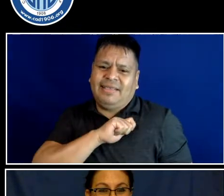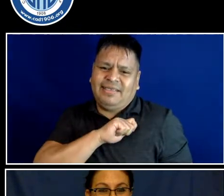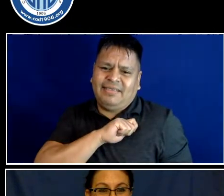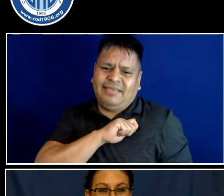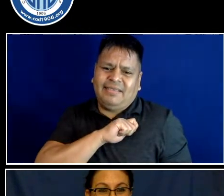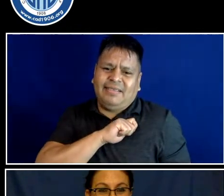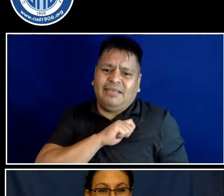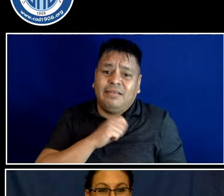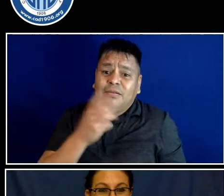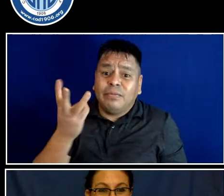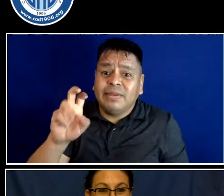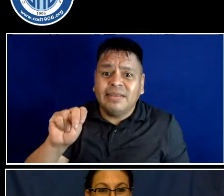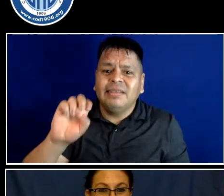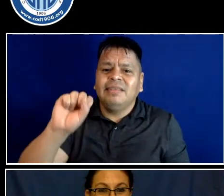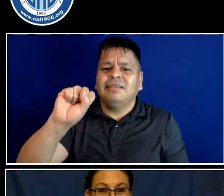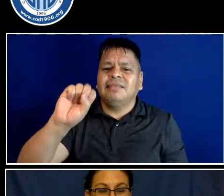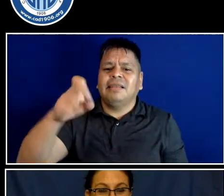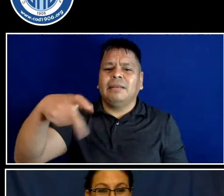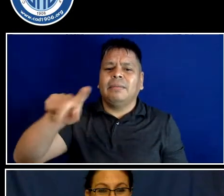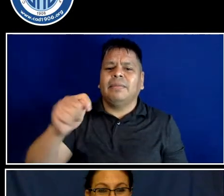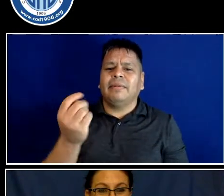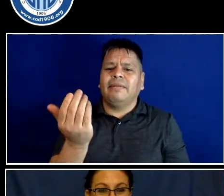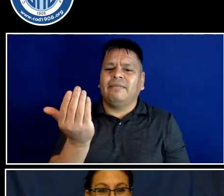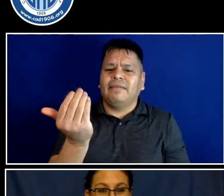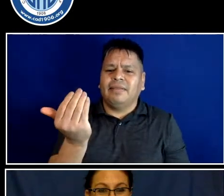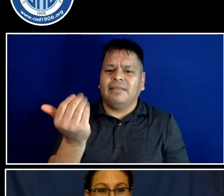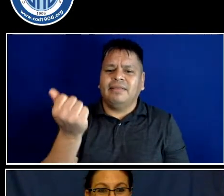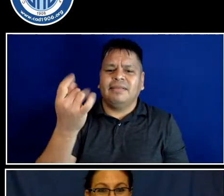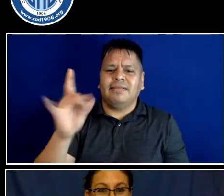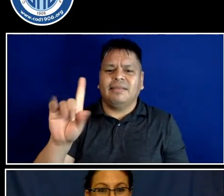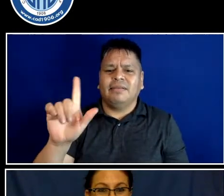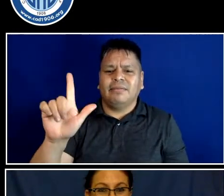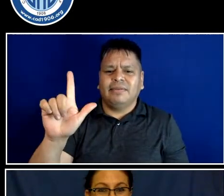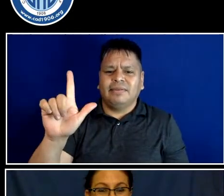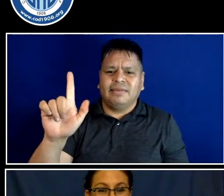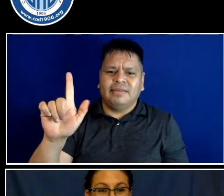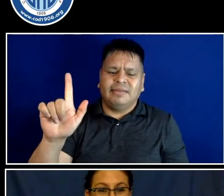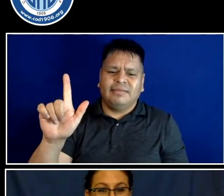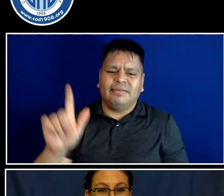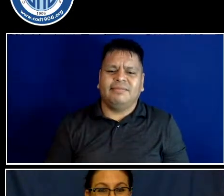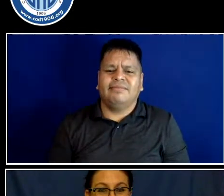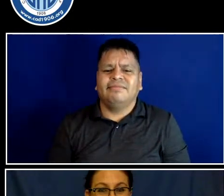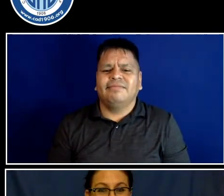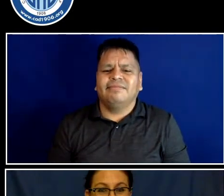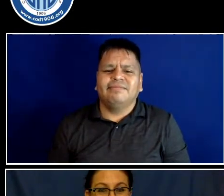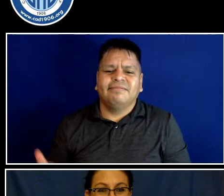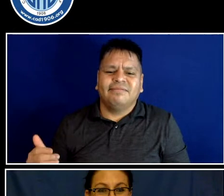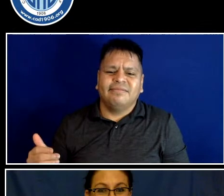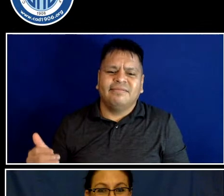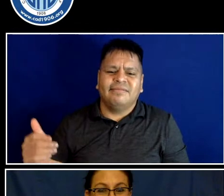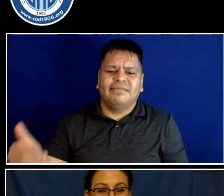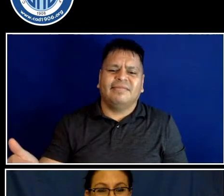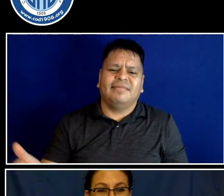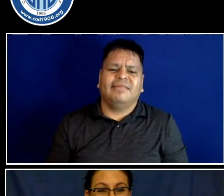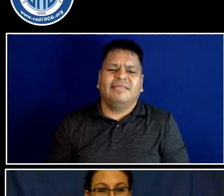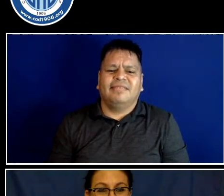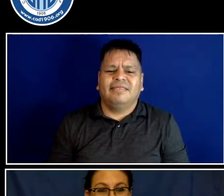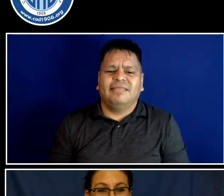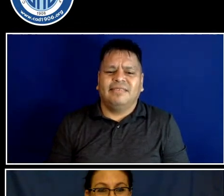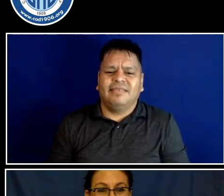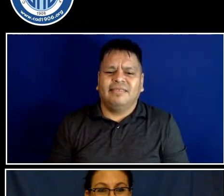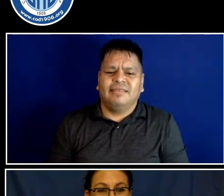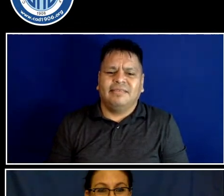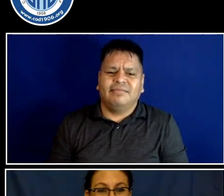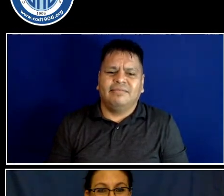came together to break away from Spain. And the date of that is September